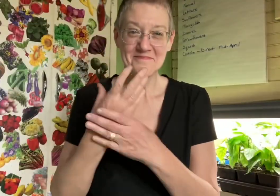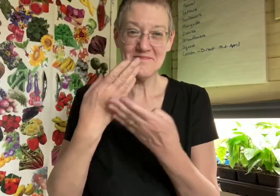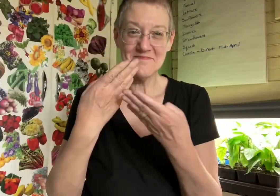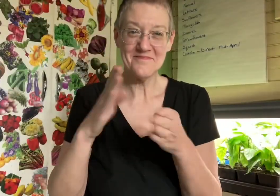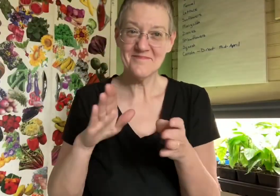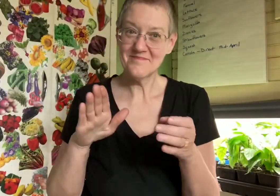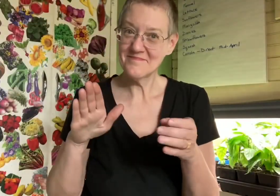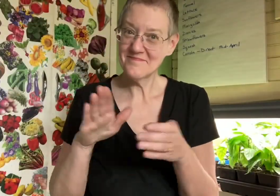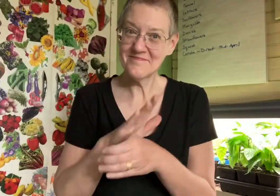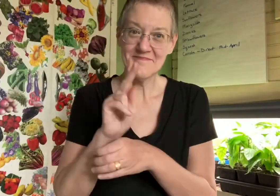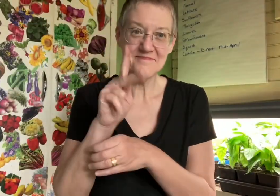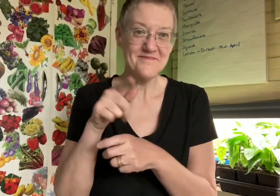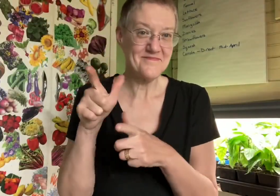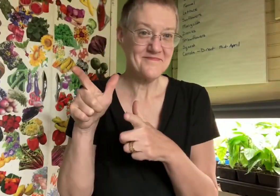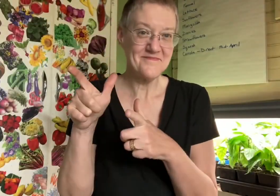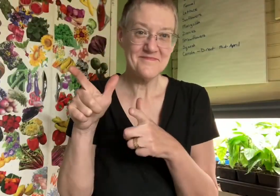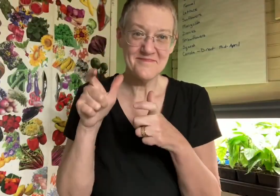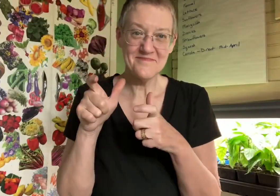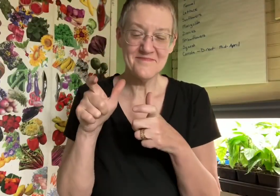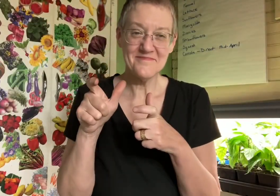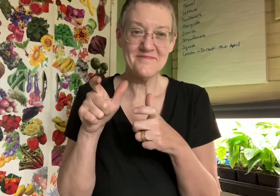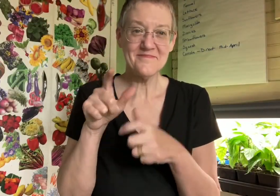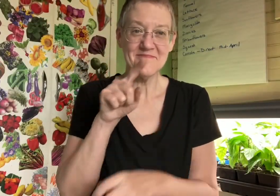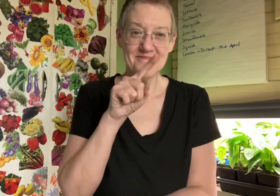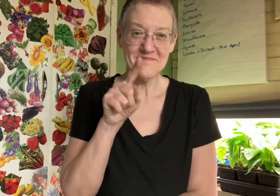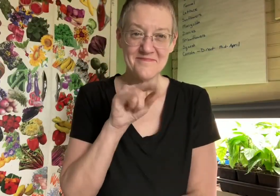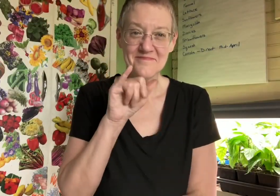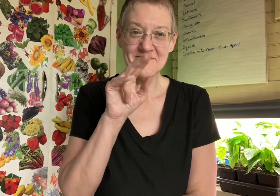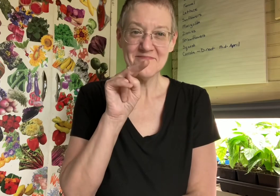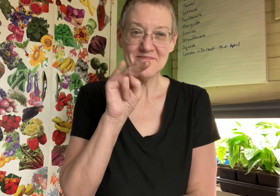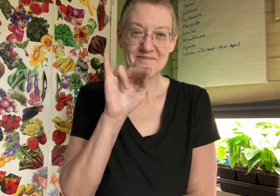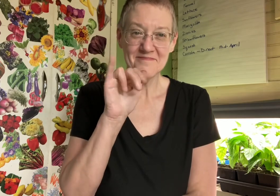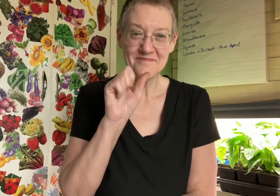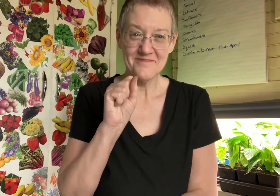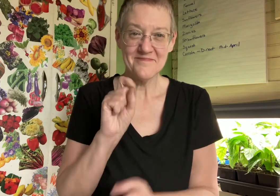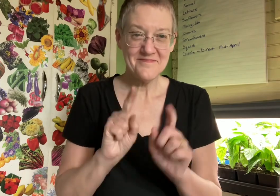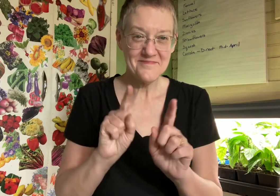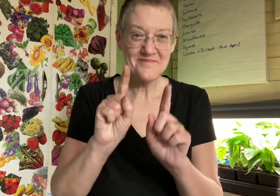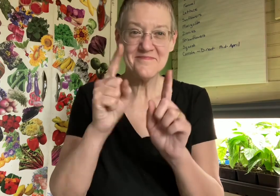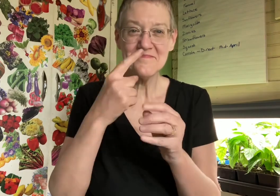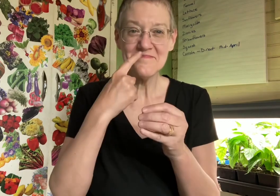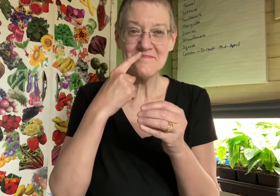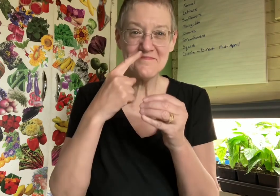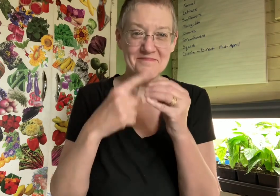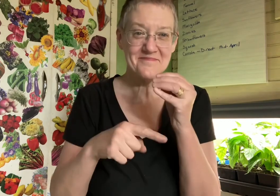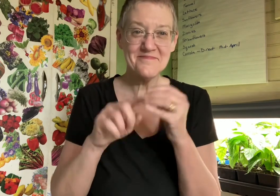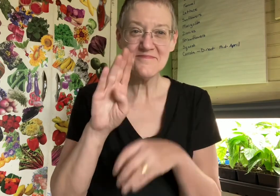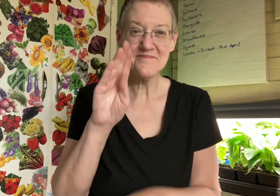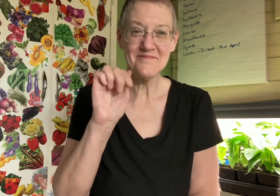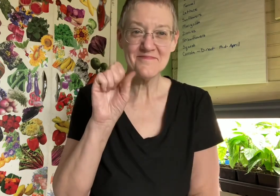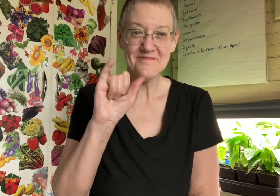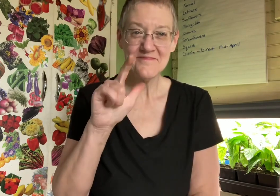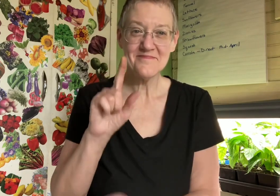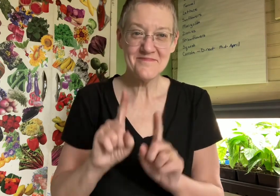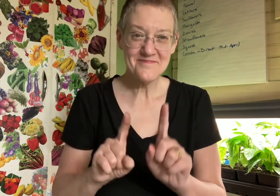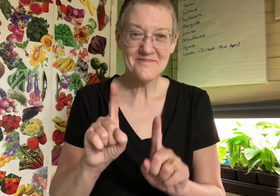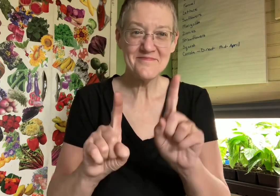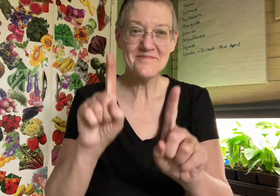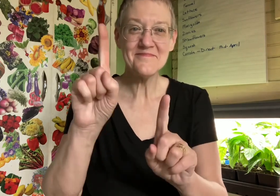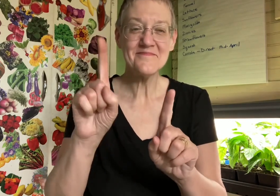Now that second grow room, that's filling up fast too. The zinnias have sprouted, tomatoes are